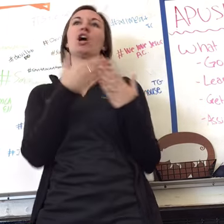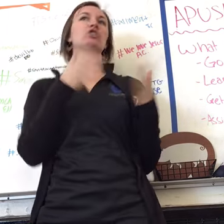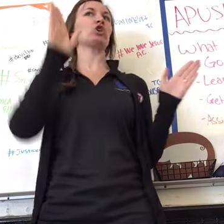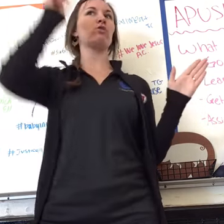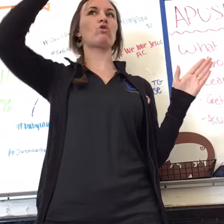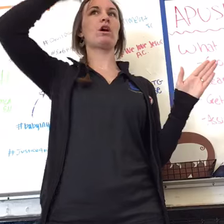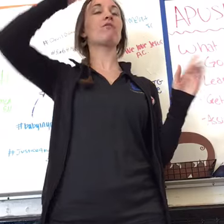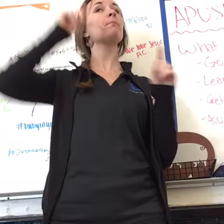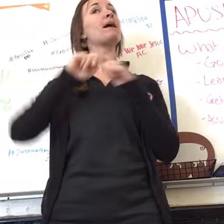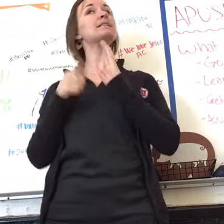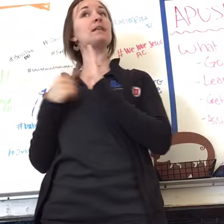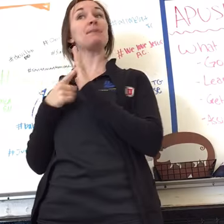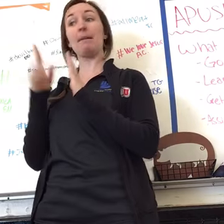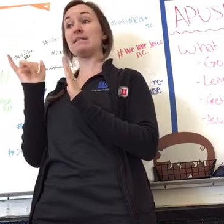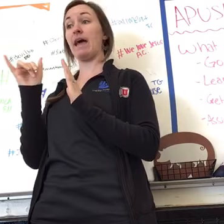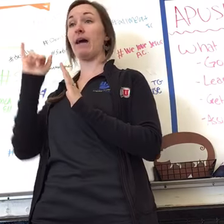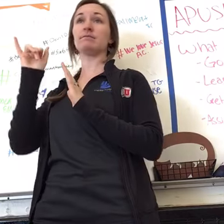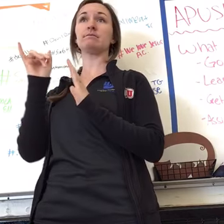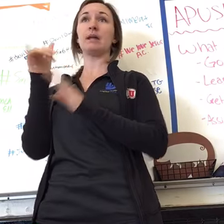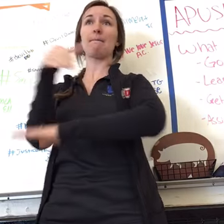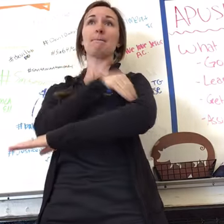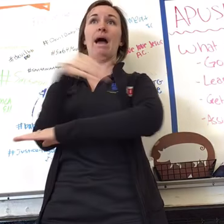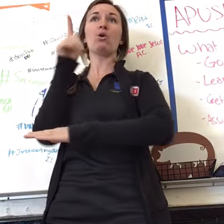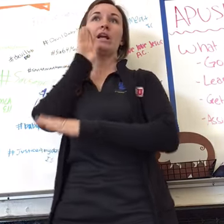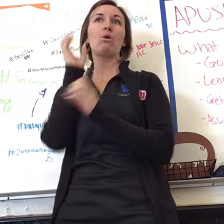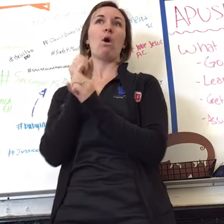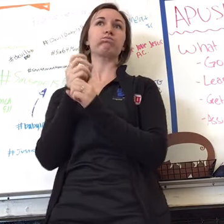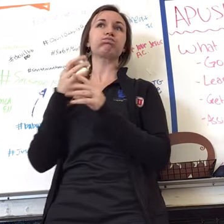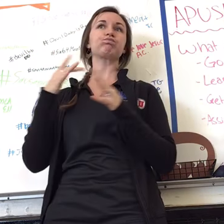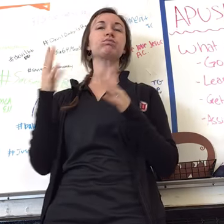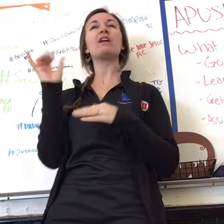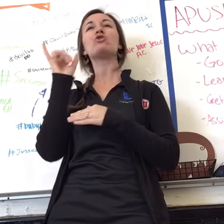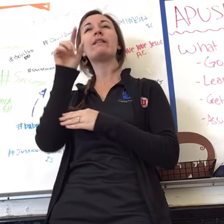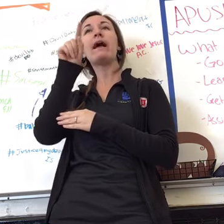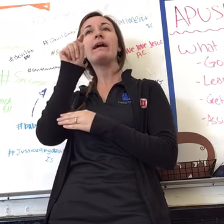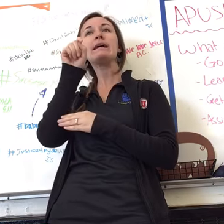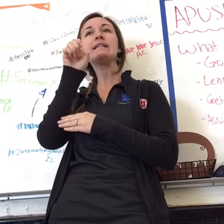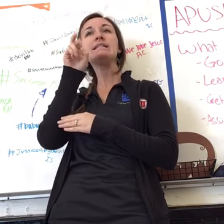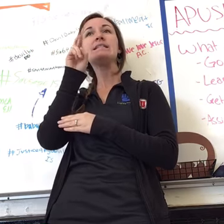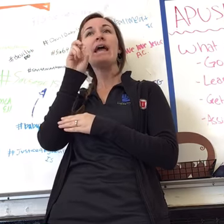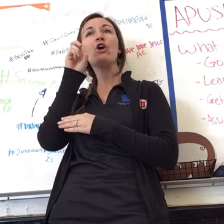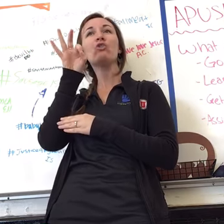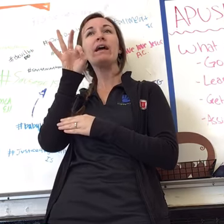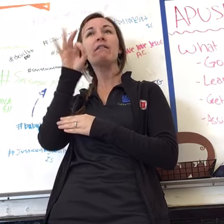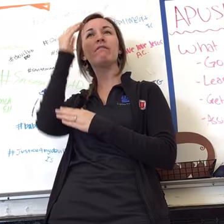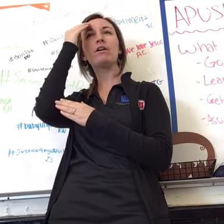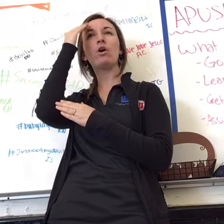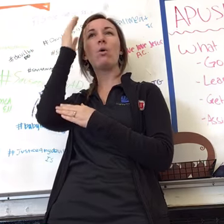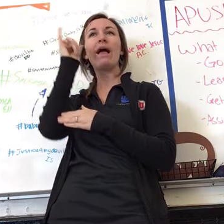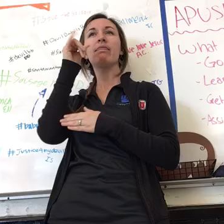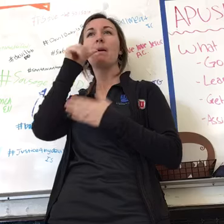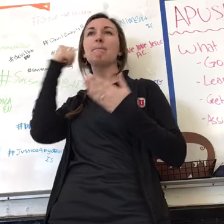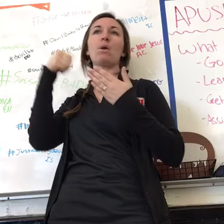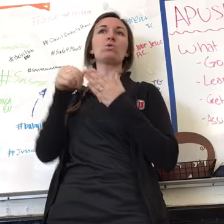expand the federal power. Some examples we gave was the tariff and the post office. Okay? So just know about